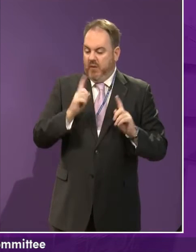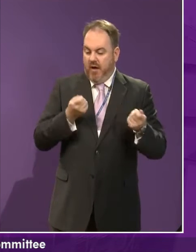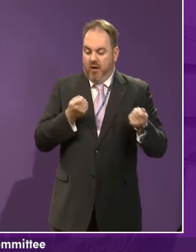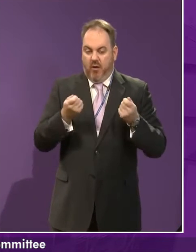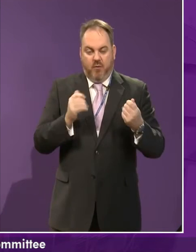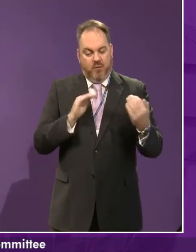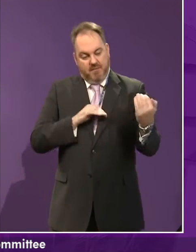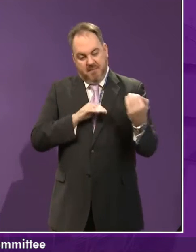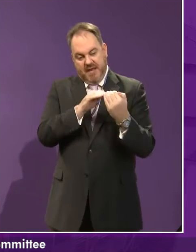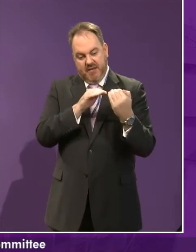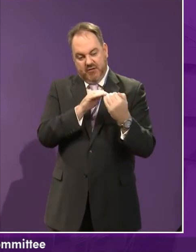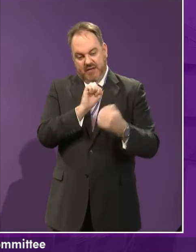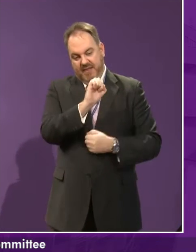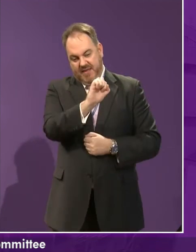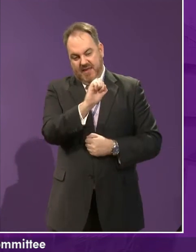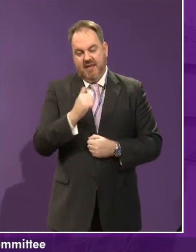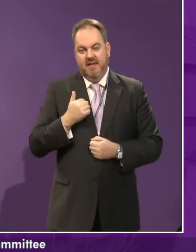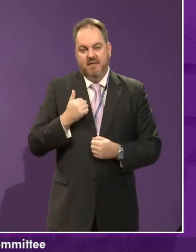that type of assessment?